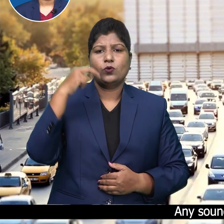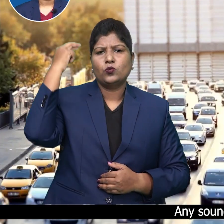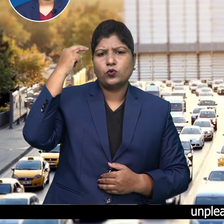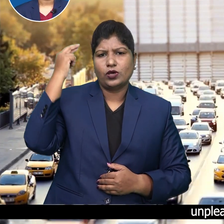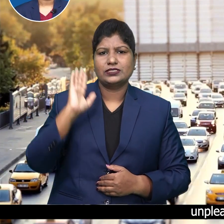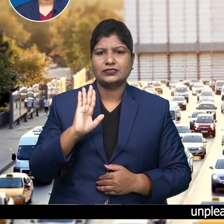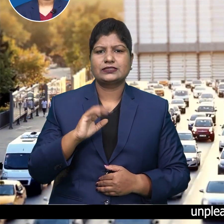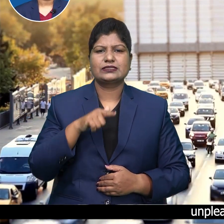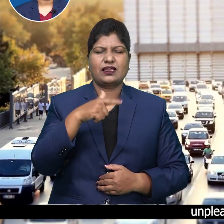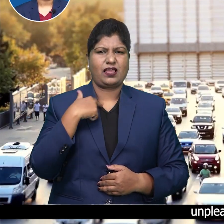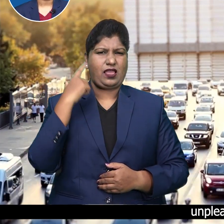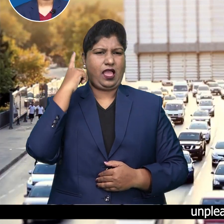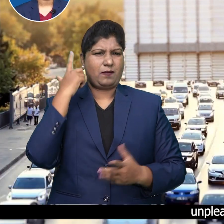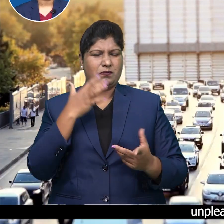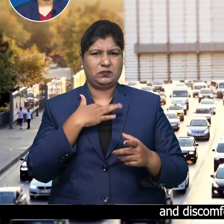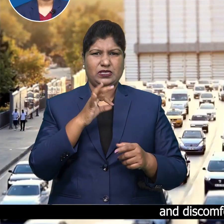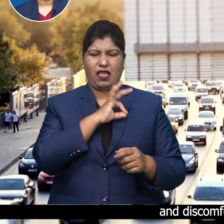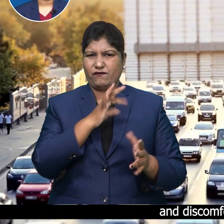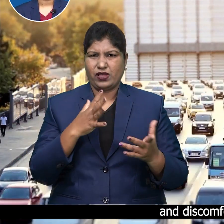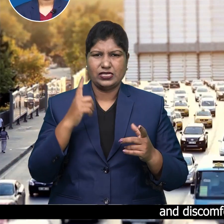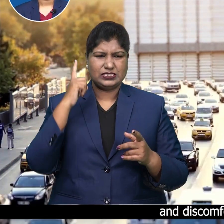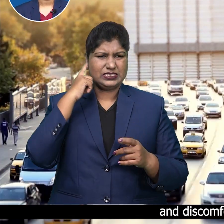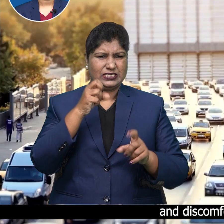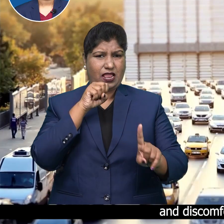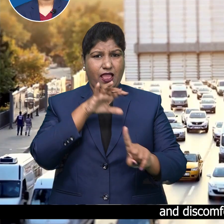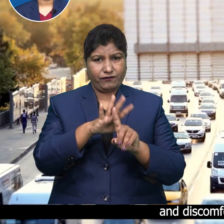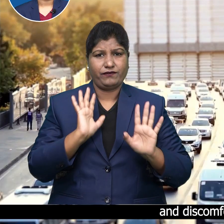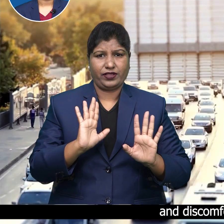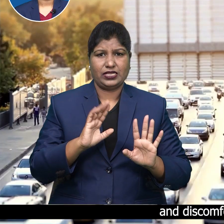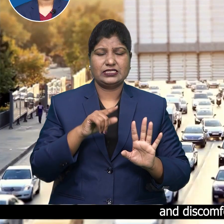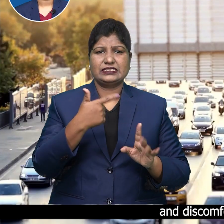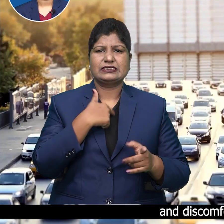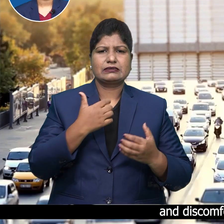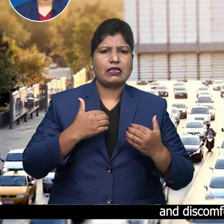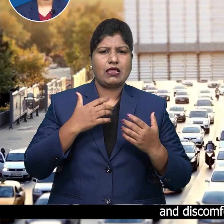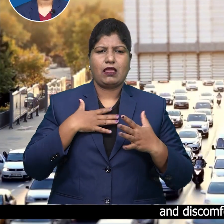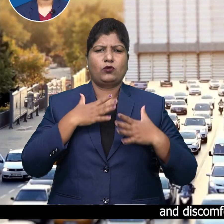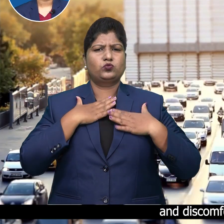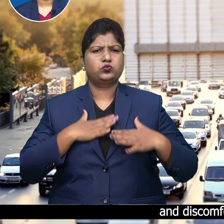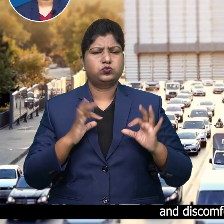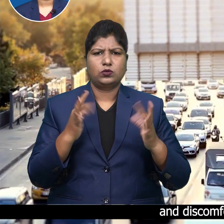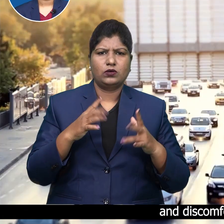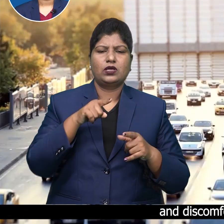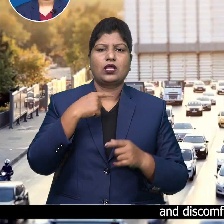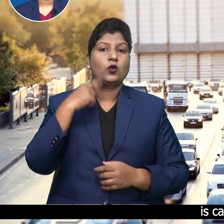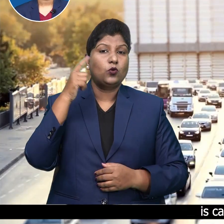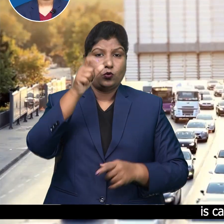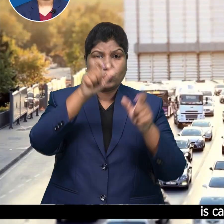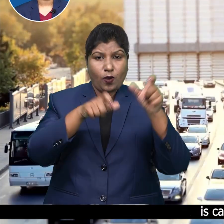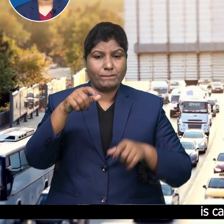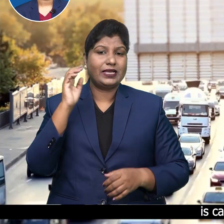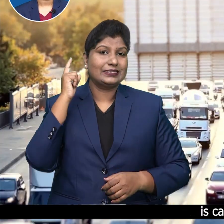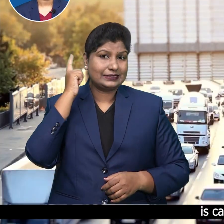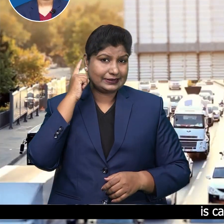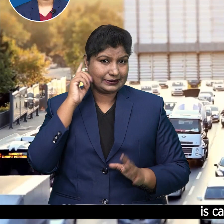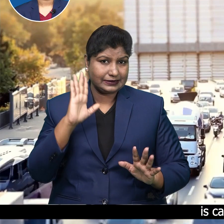causes unpleasant effects and discomfort to human ears is